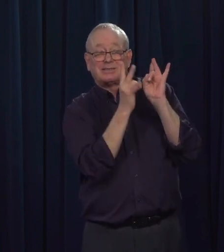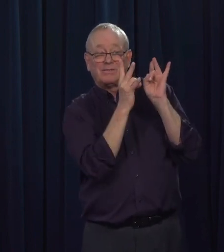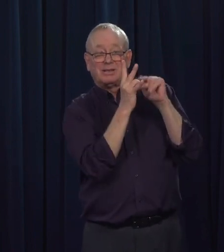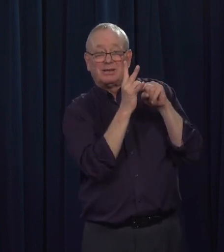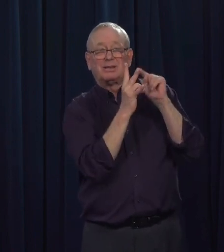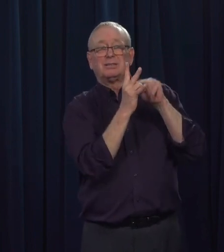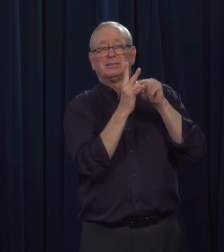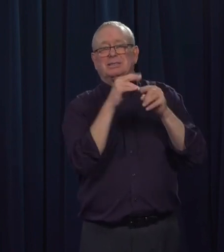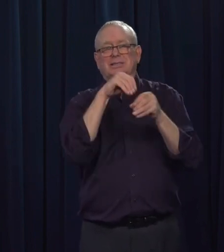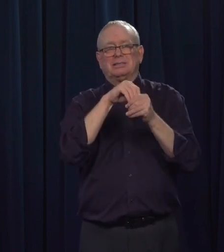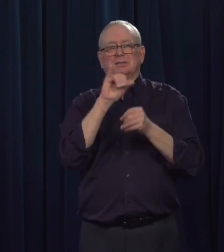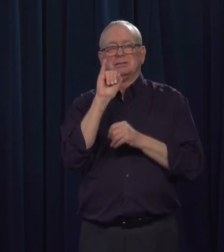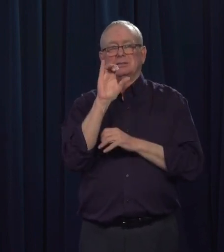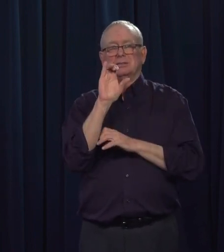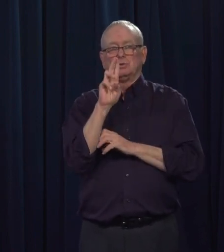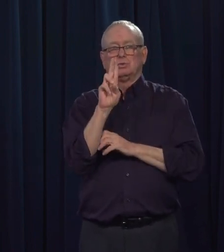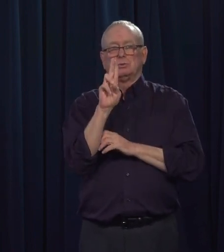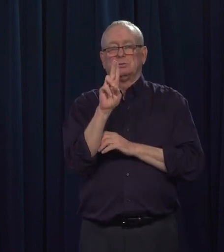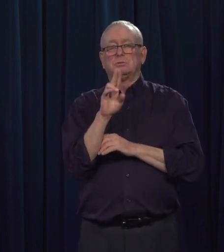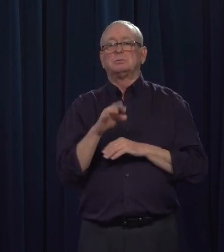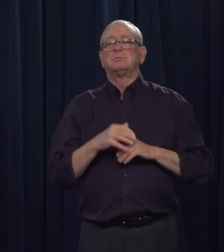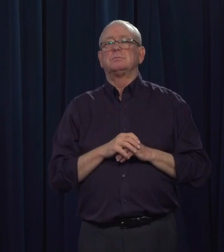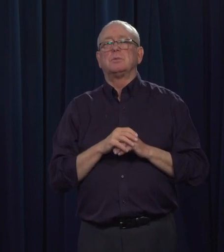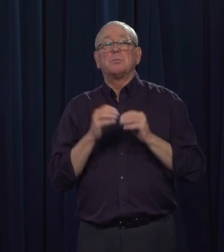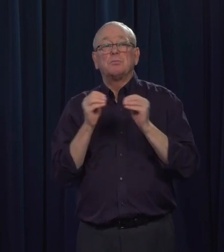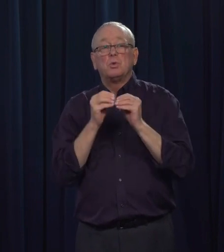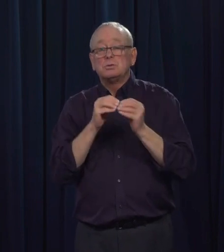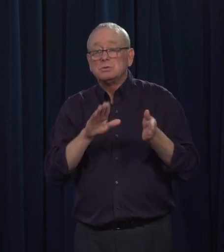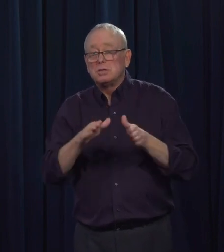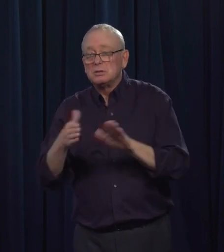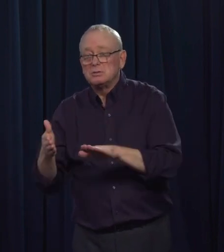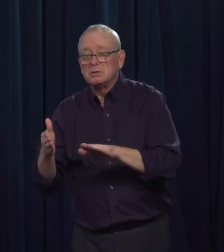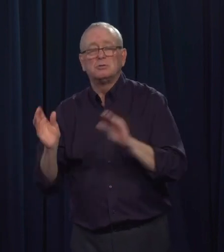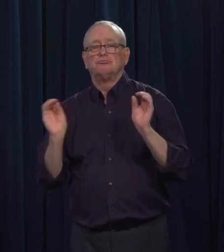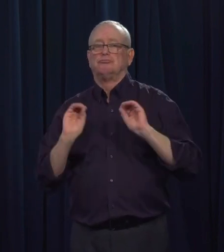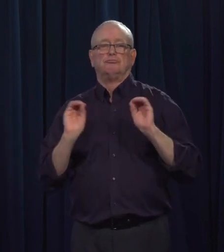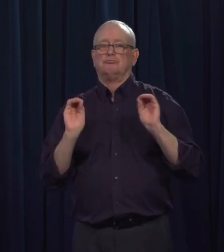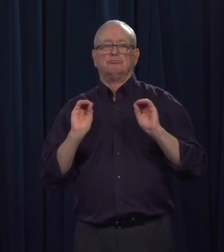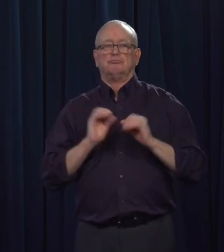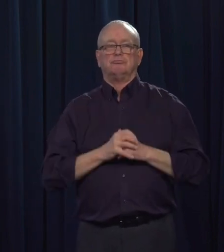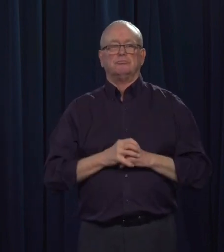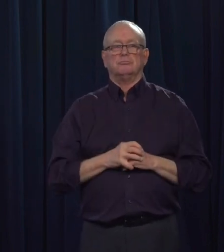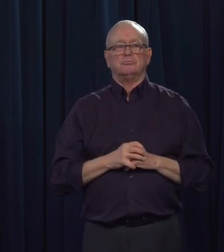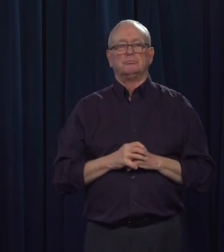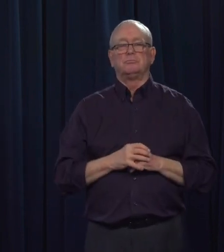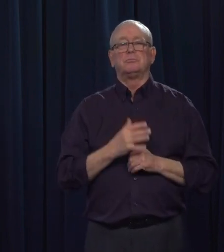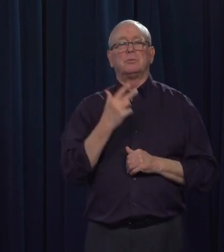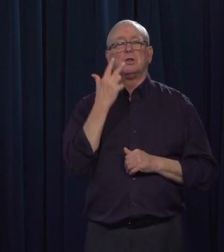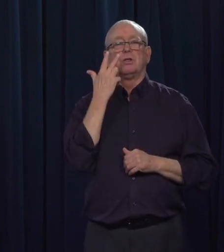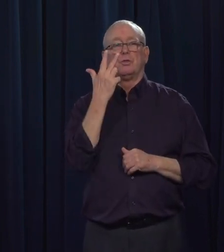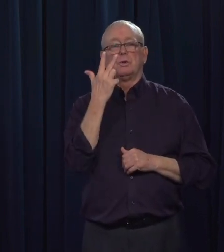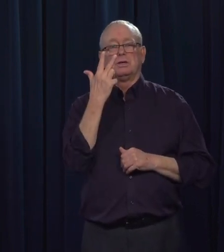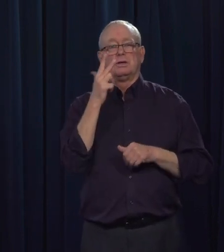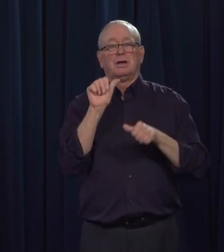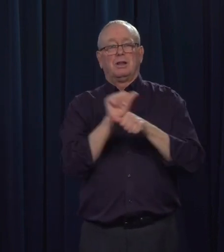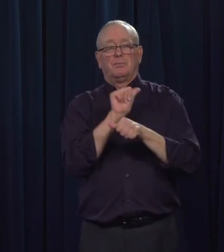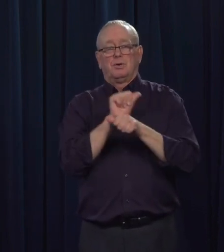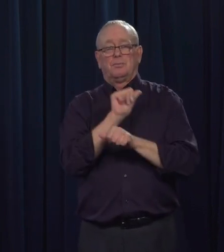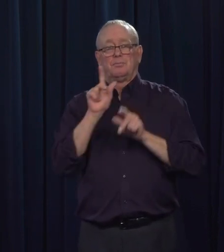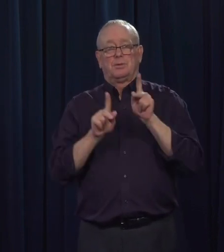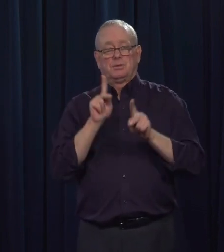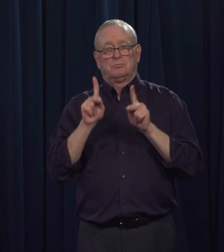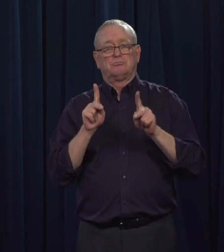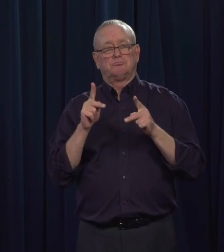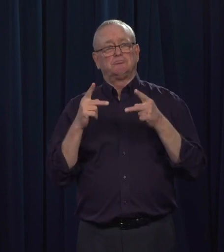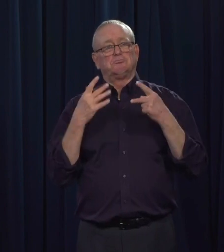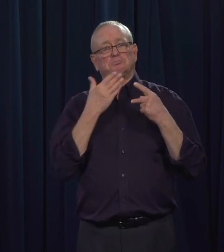have recovered from COVID-19 so far that have been reported to us. I would like to take this opportunity now to update you